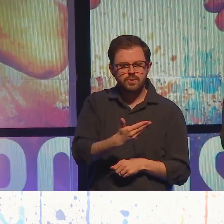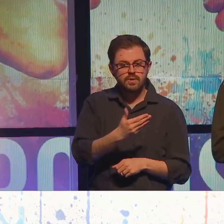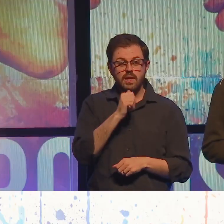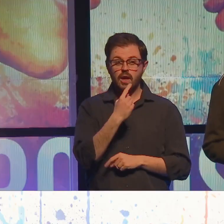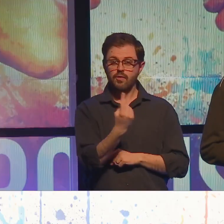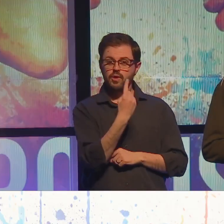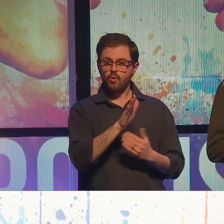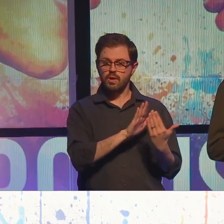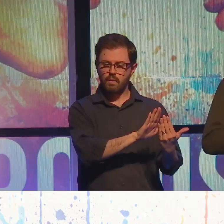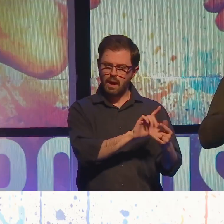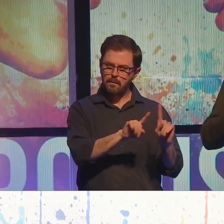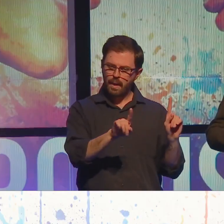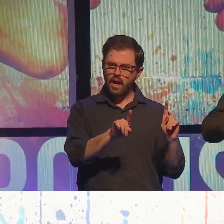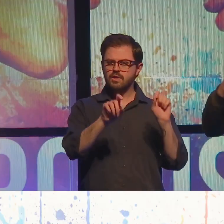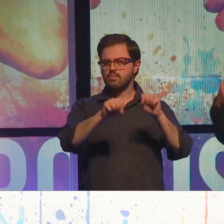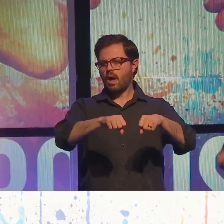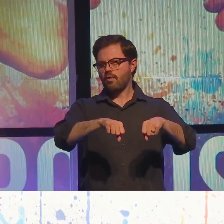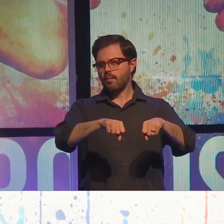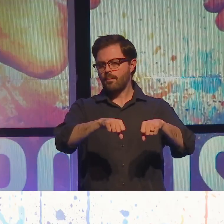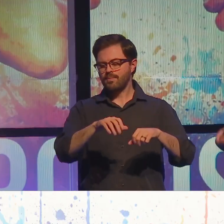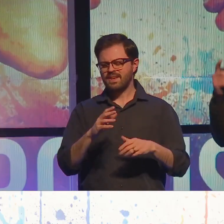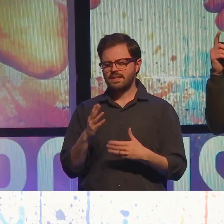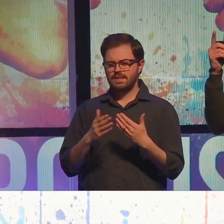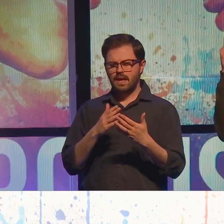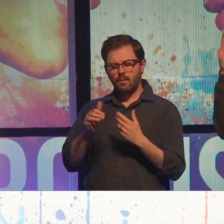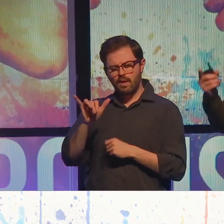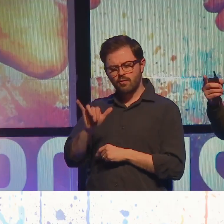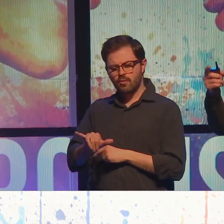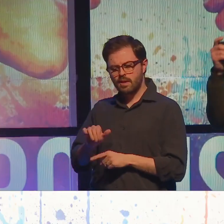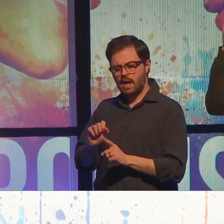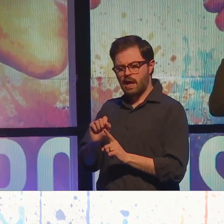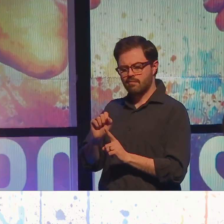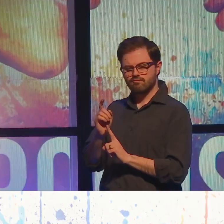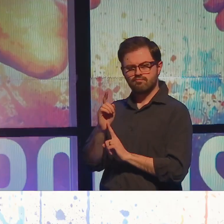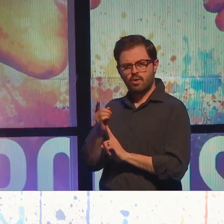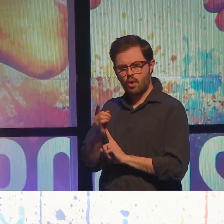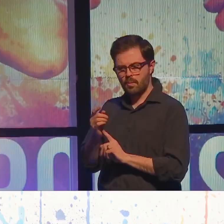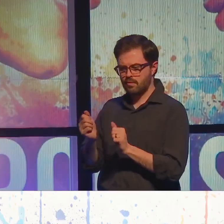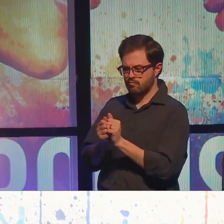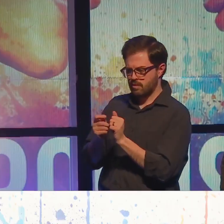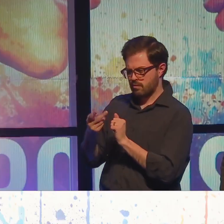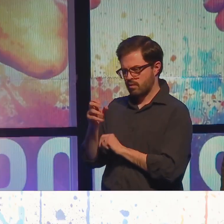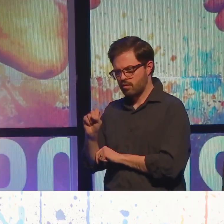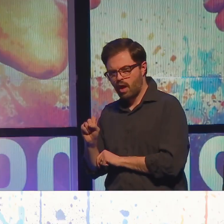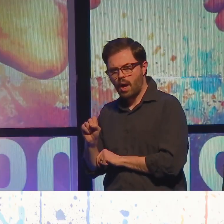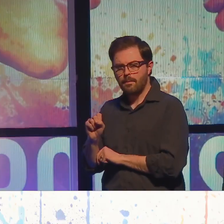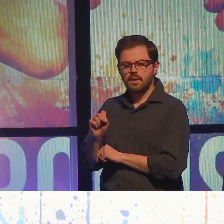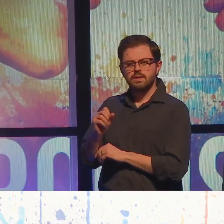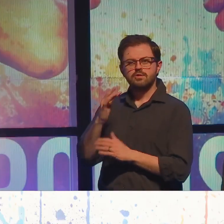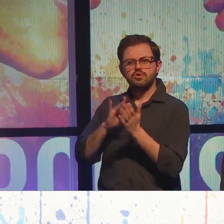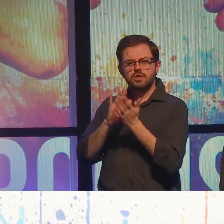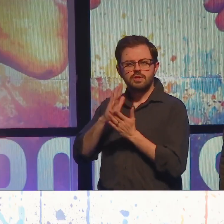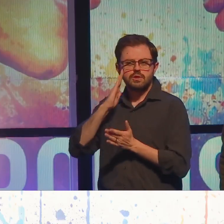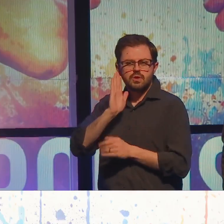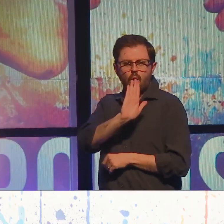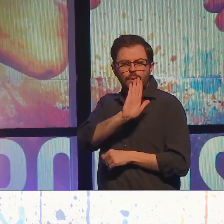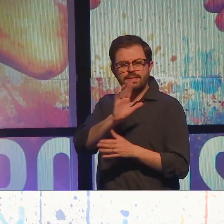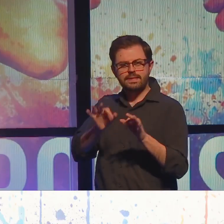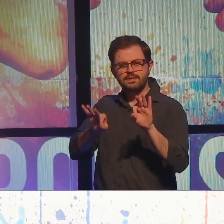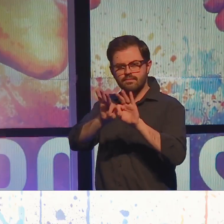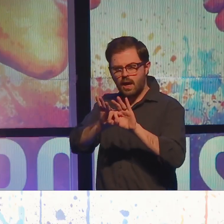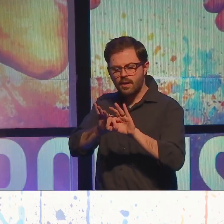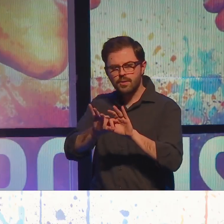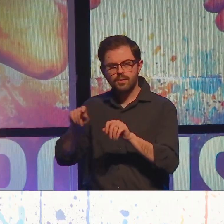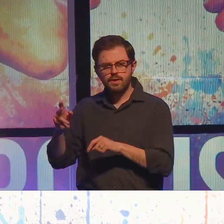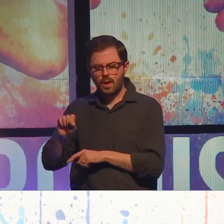moment of tenderness, when Jesus, who's standing there, who knows his value and his worth, and Thomas's doubt has nothing to